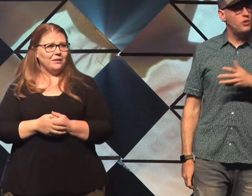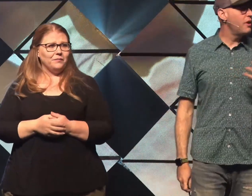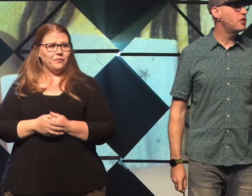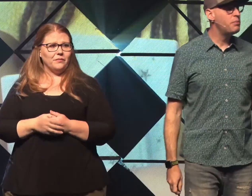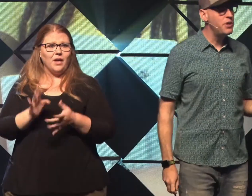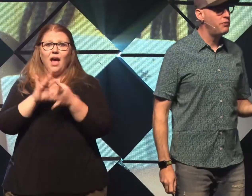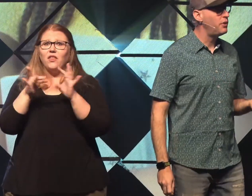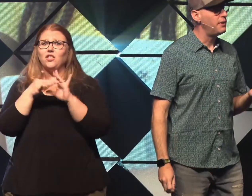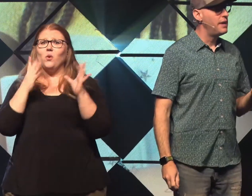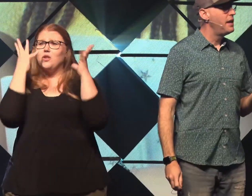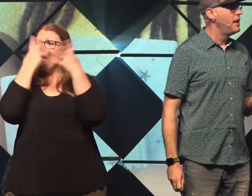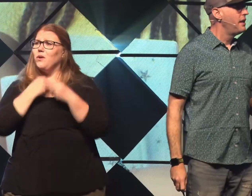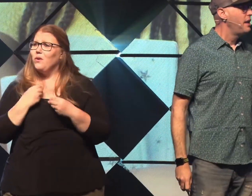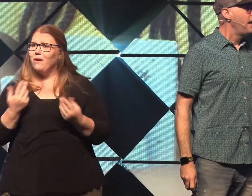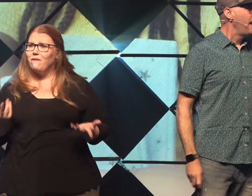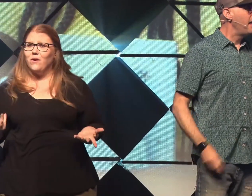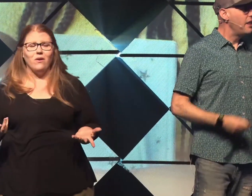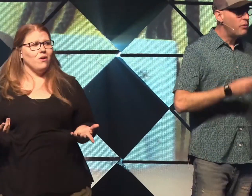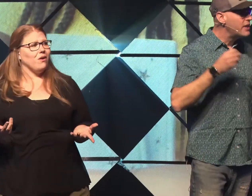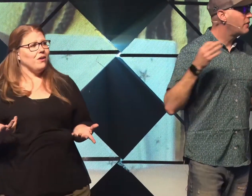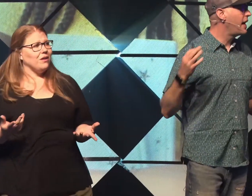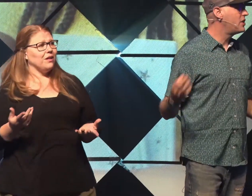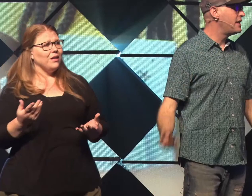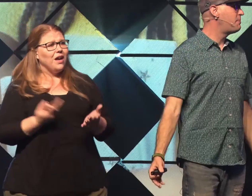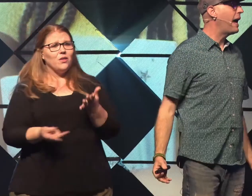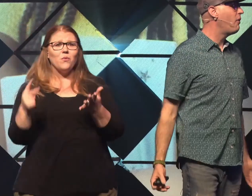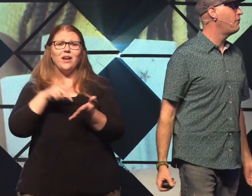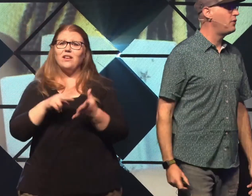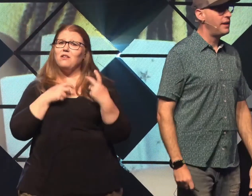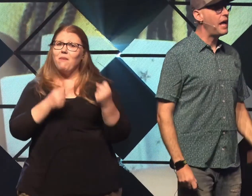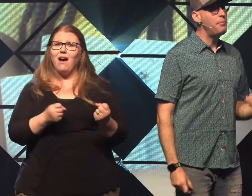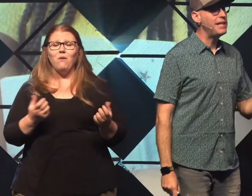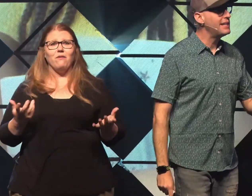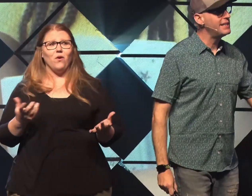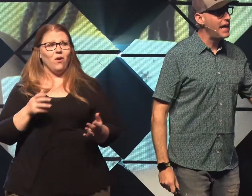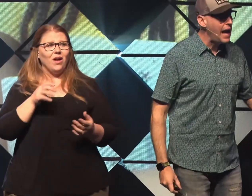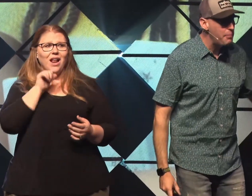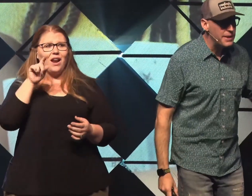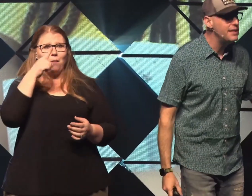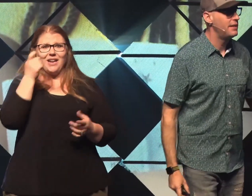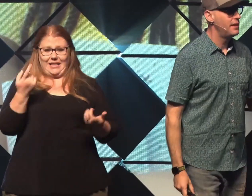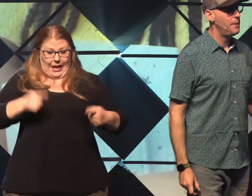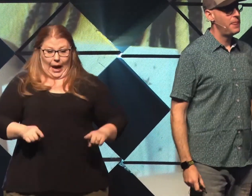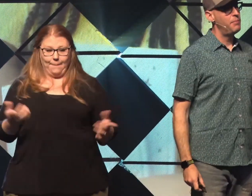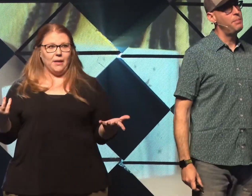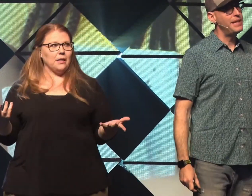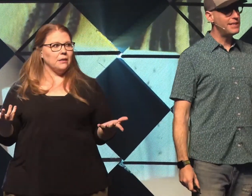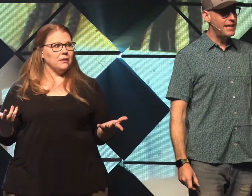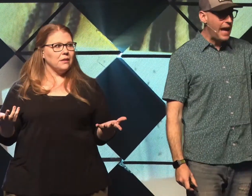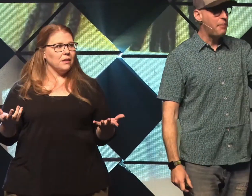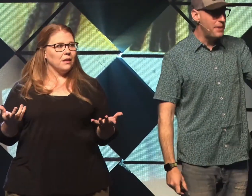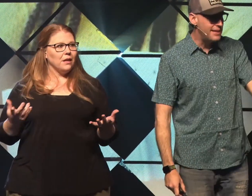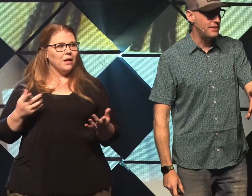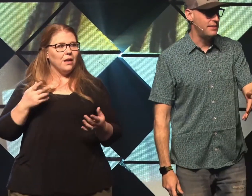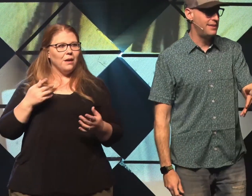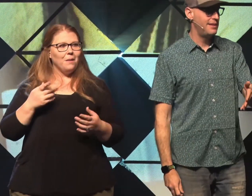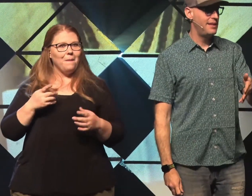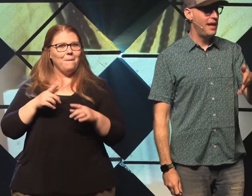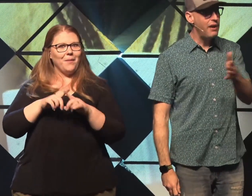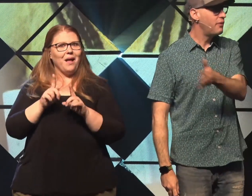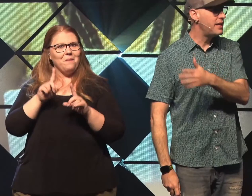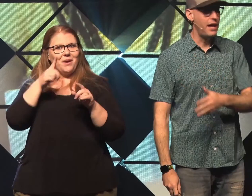And the stories are beautiful. And the resurrection is powerful, not because it happened, but because it